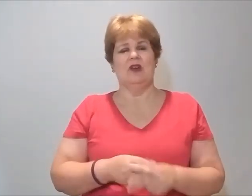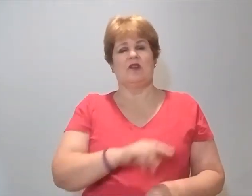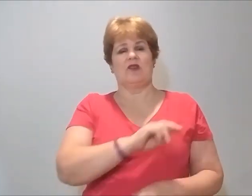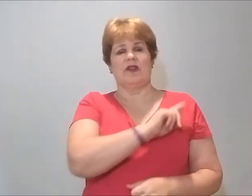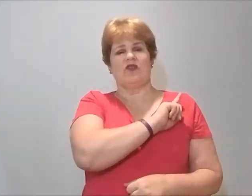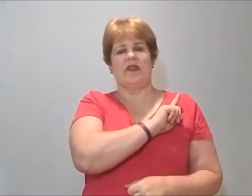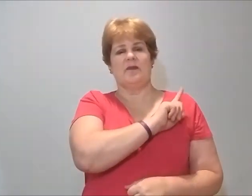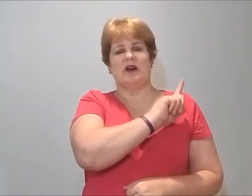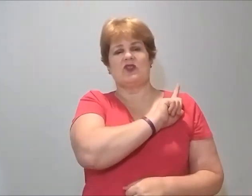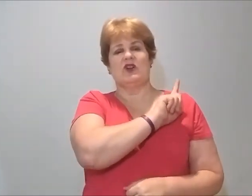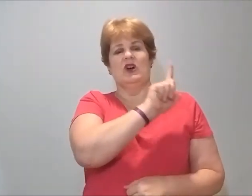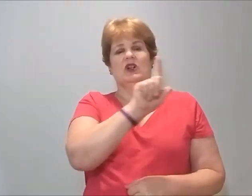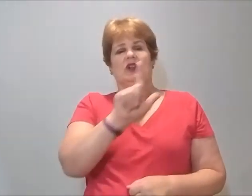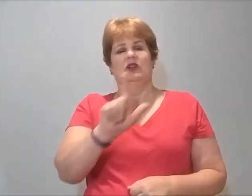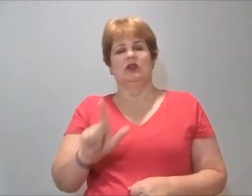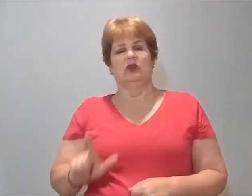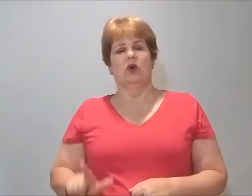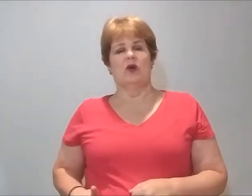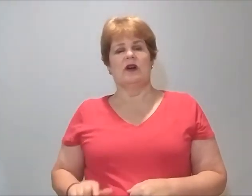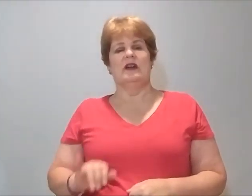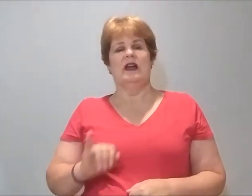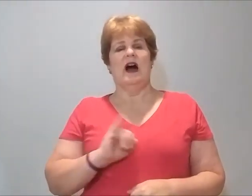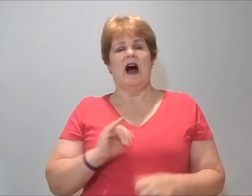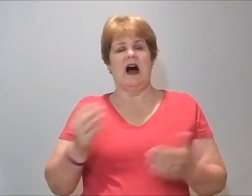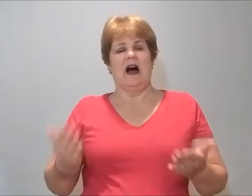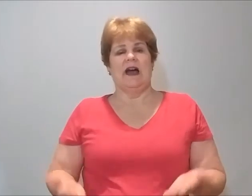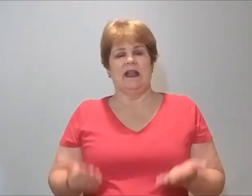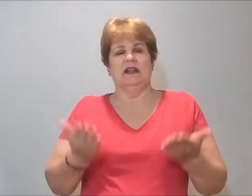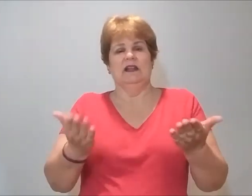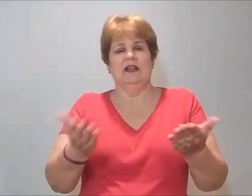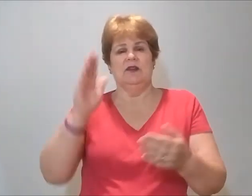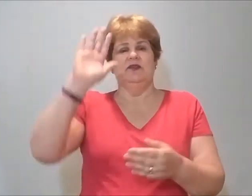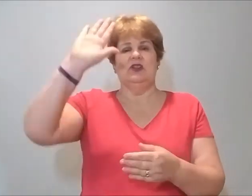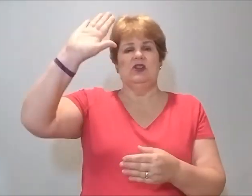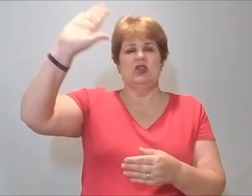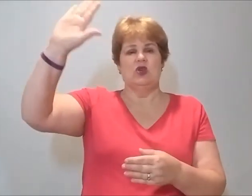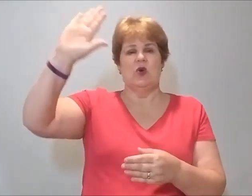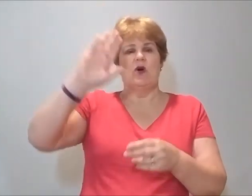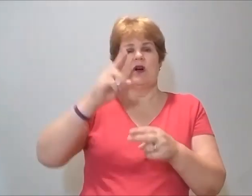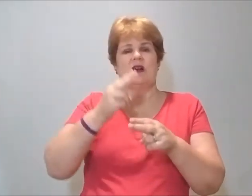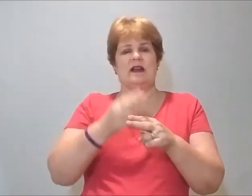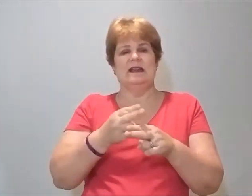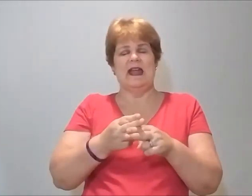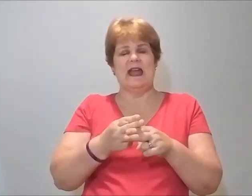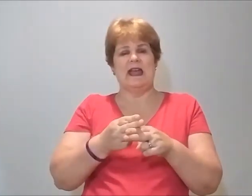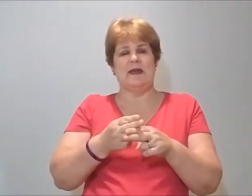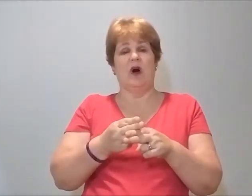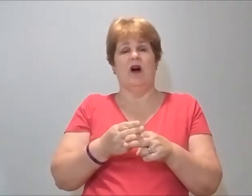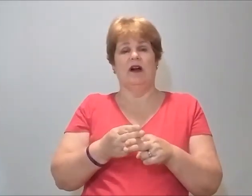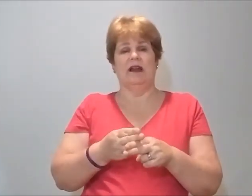So let's try that much. Lord, I lift your name on